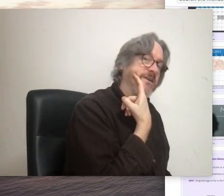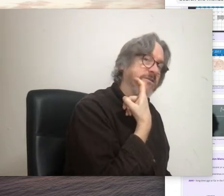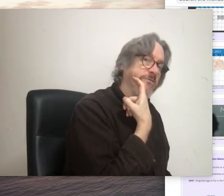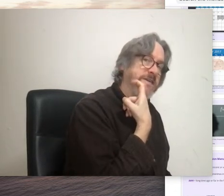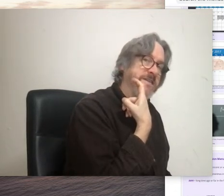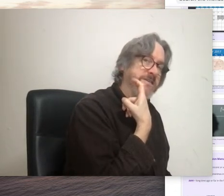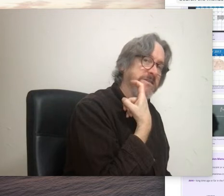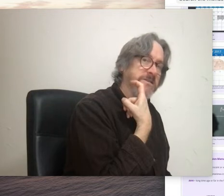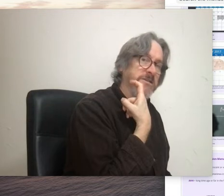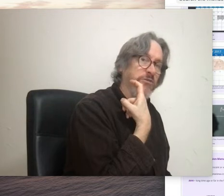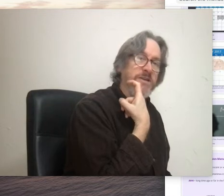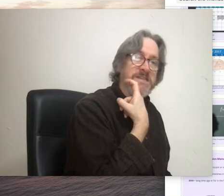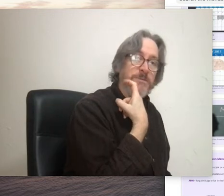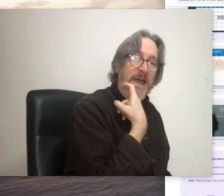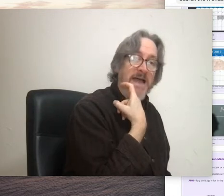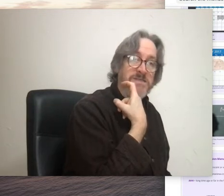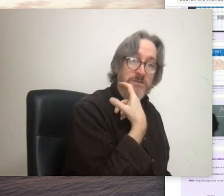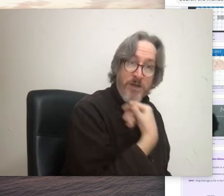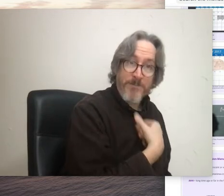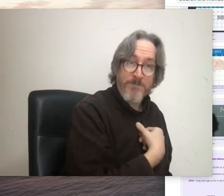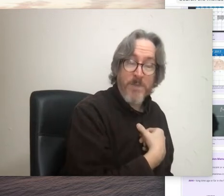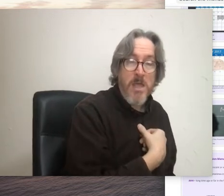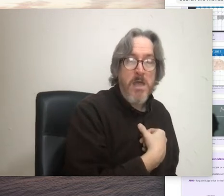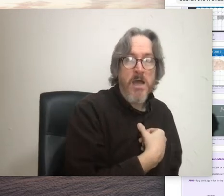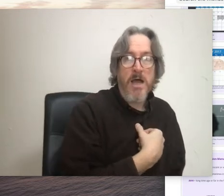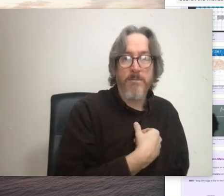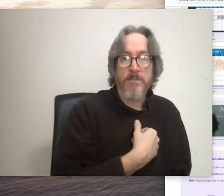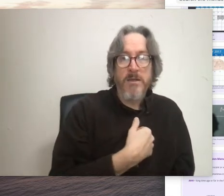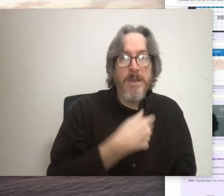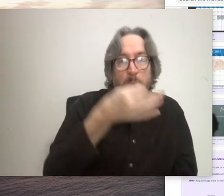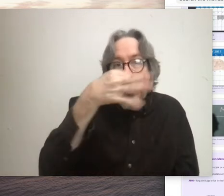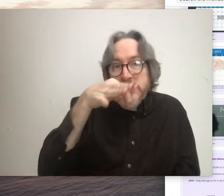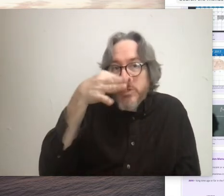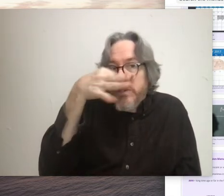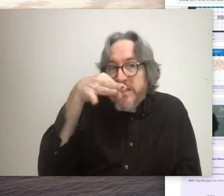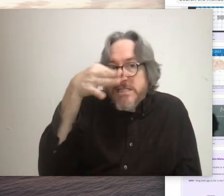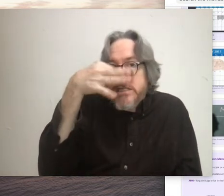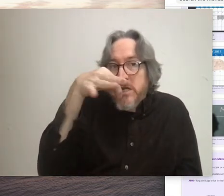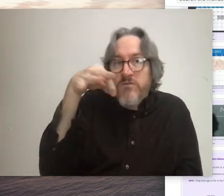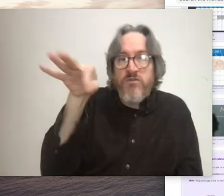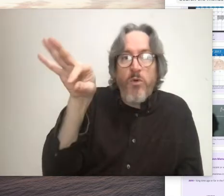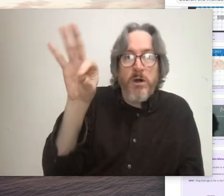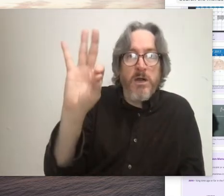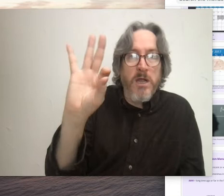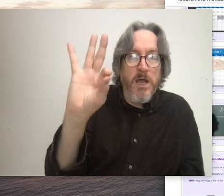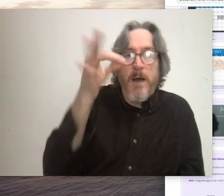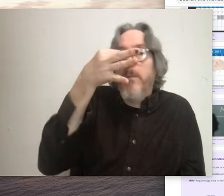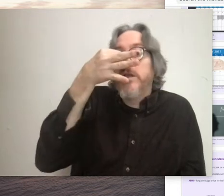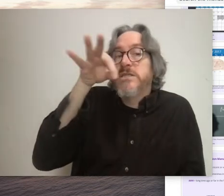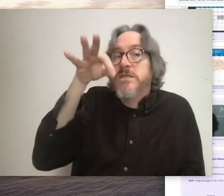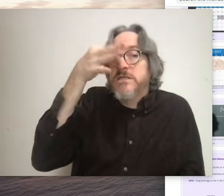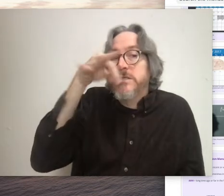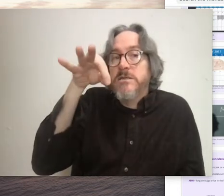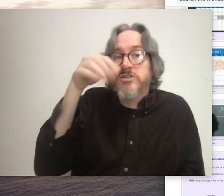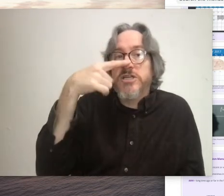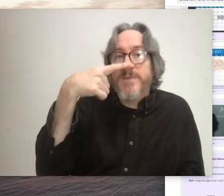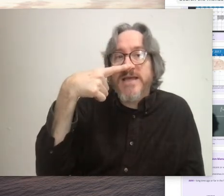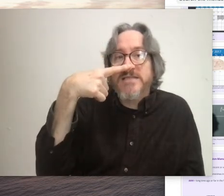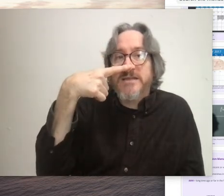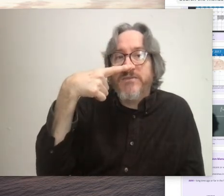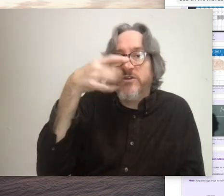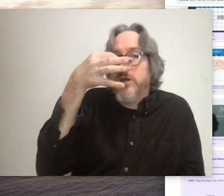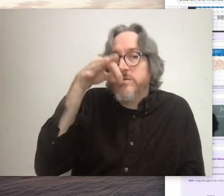index finger, recent past, right? People will also do this for